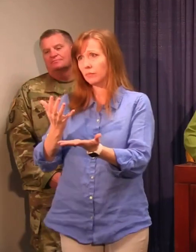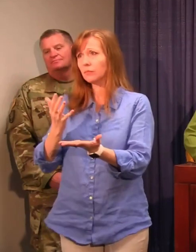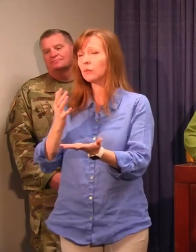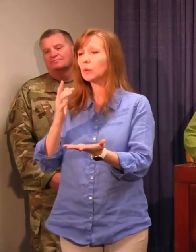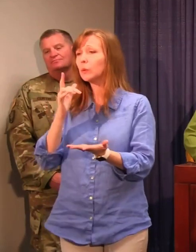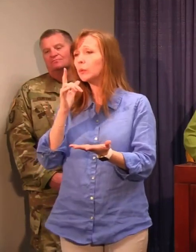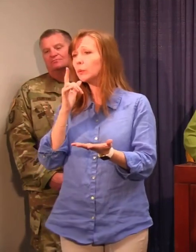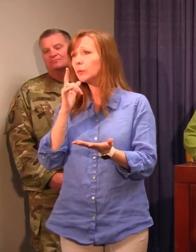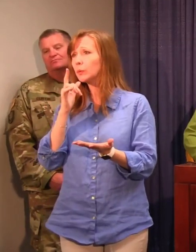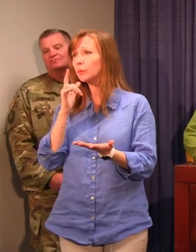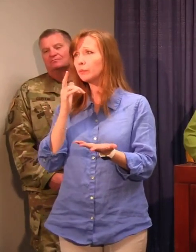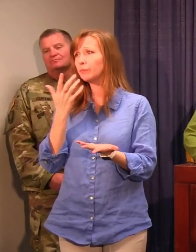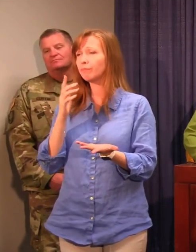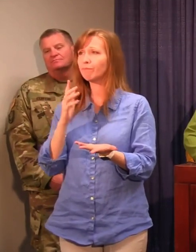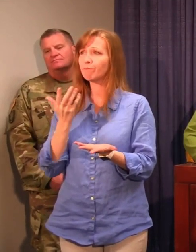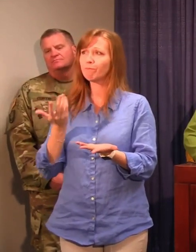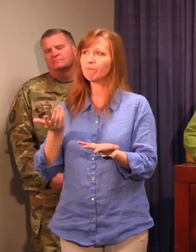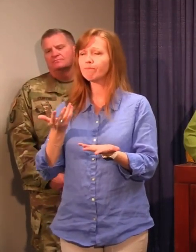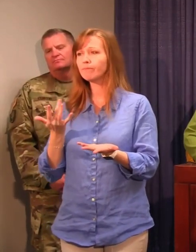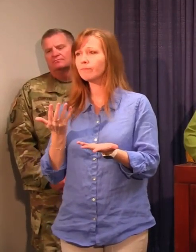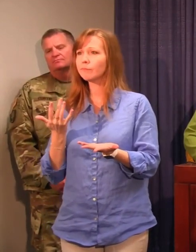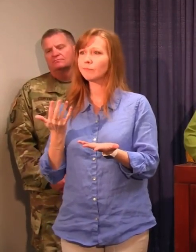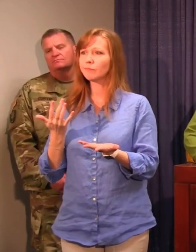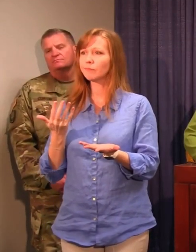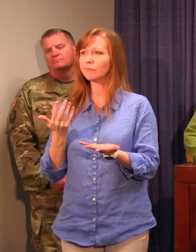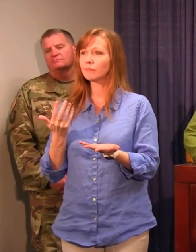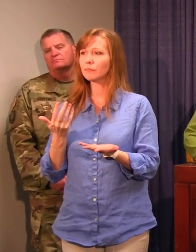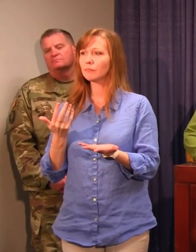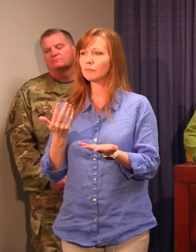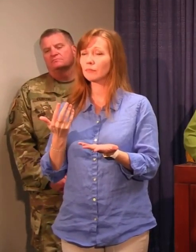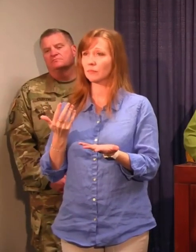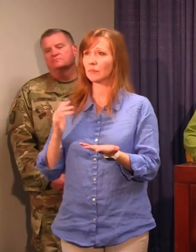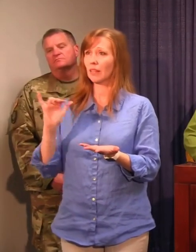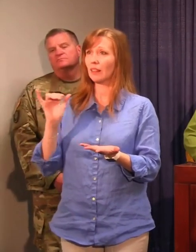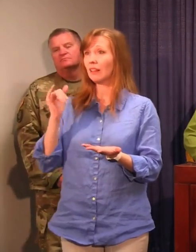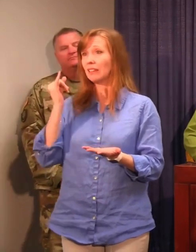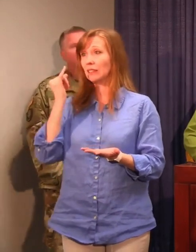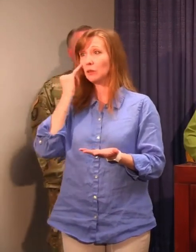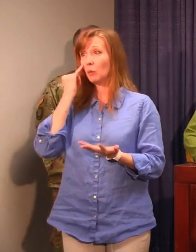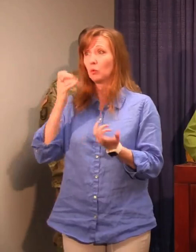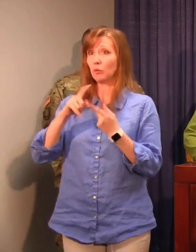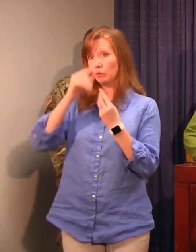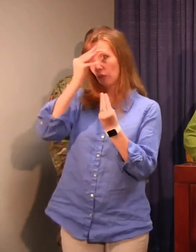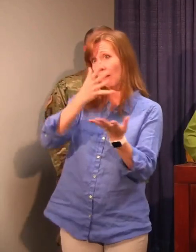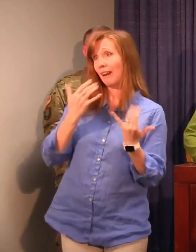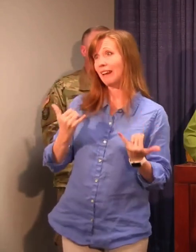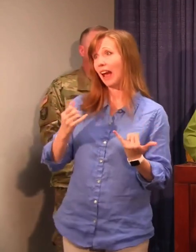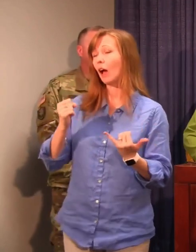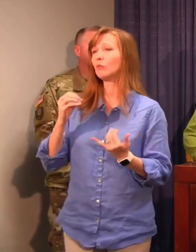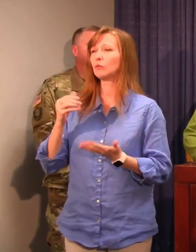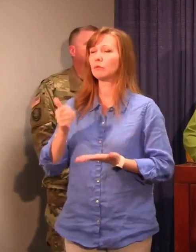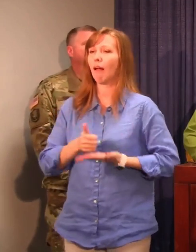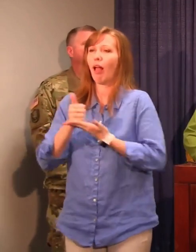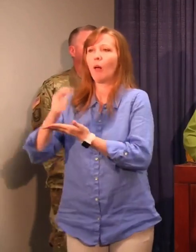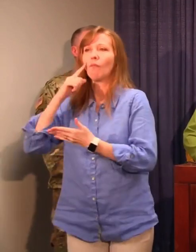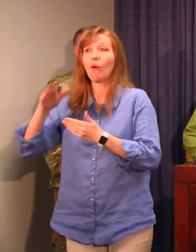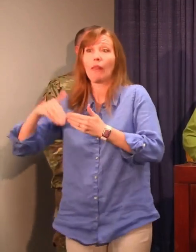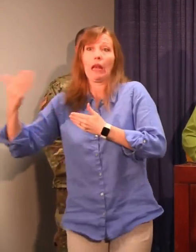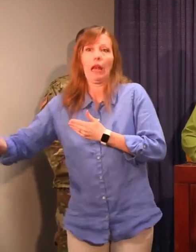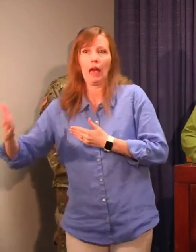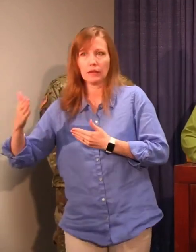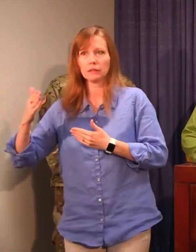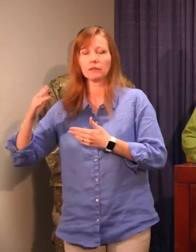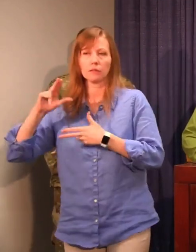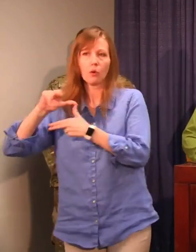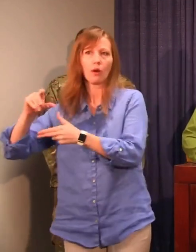point, feel a little bit not as urgent when the next one comes? Well, you know, I would just remind people